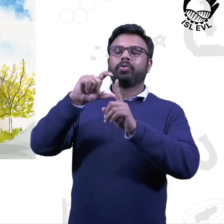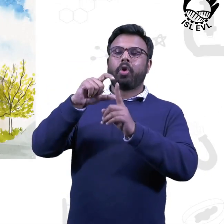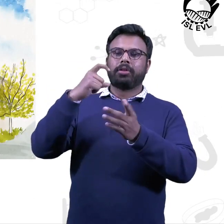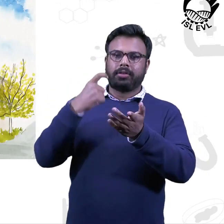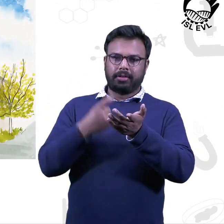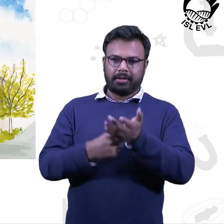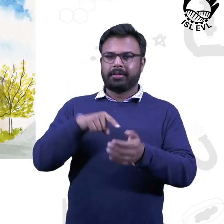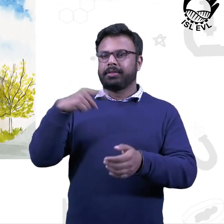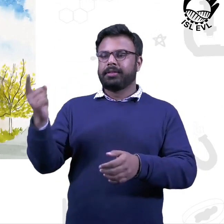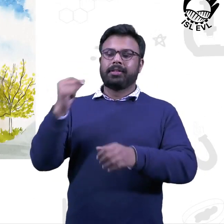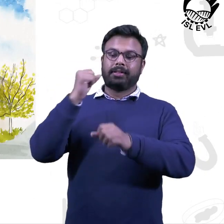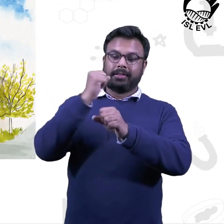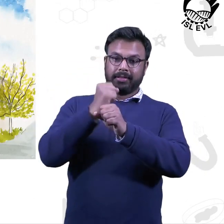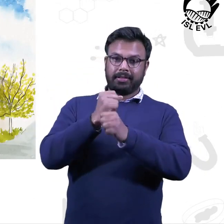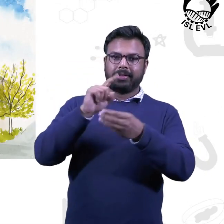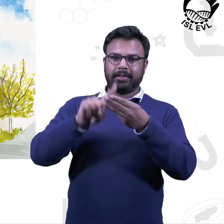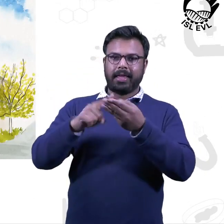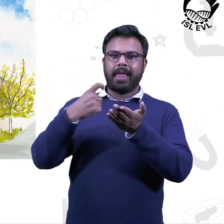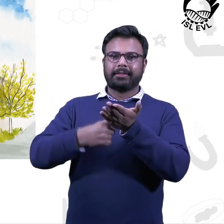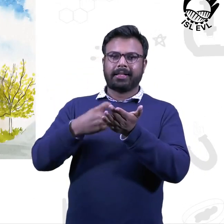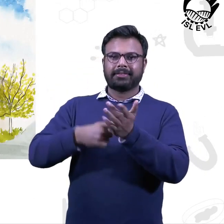met Dr. Jerry Smith